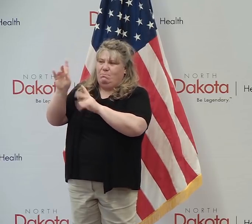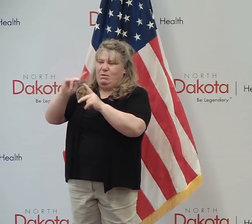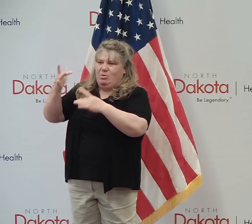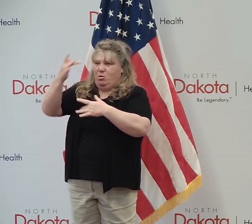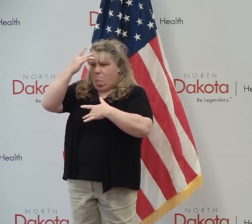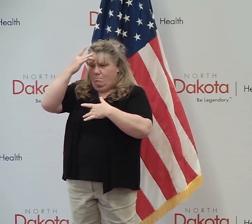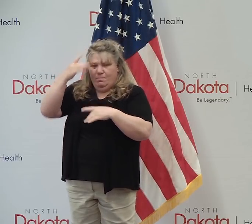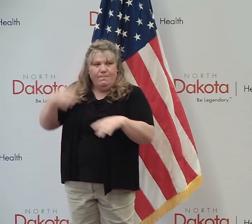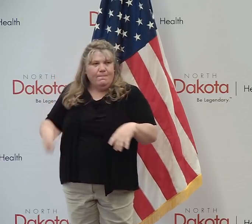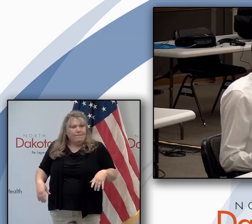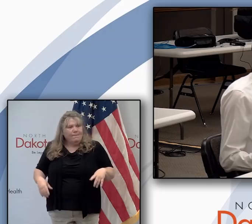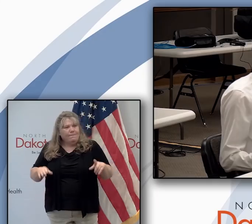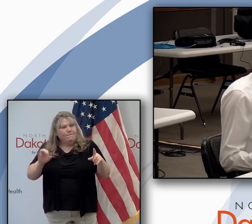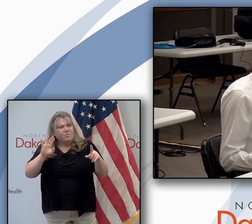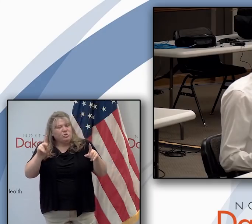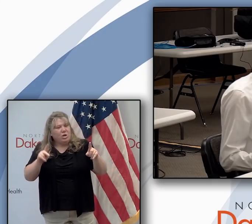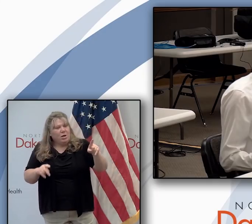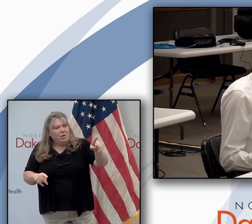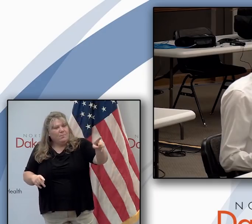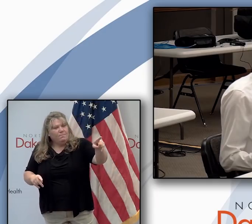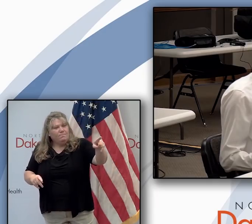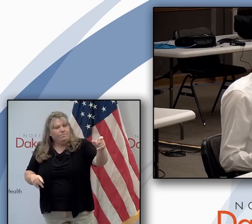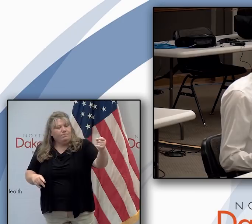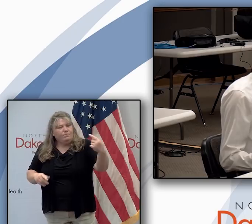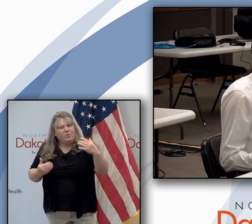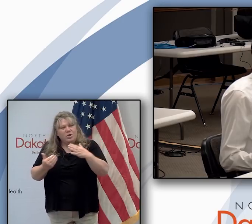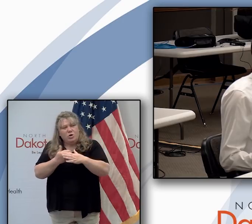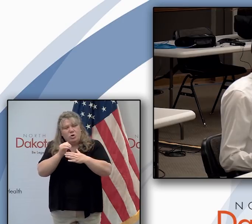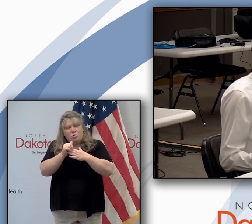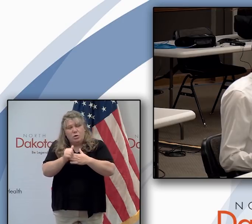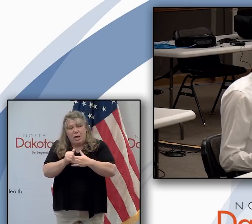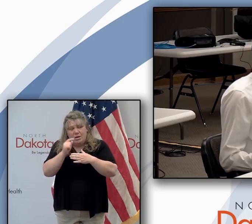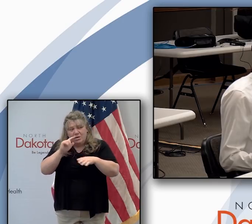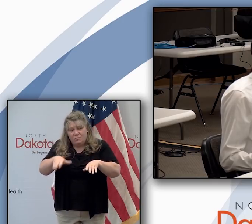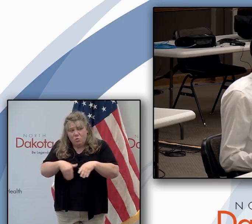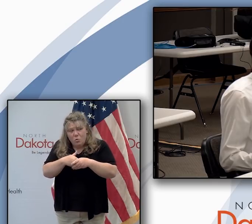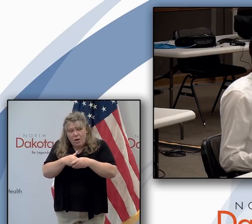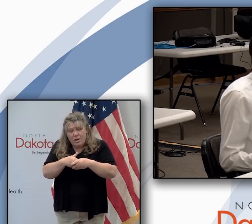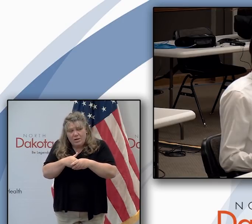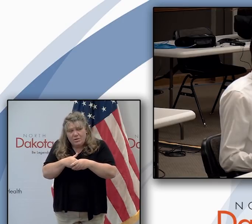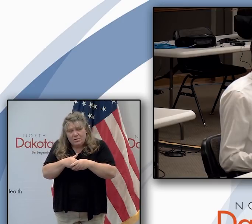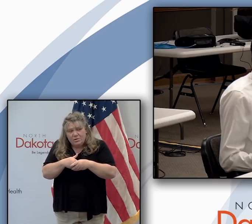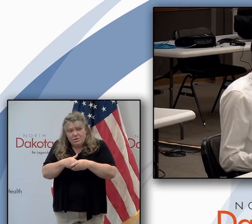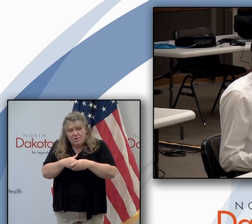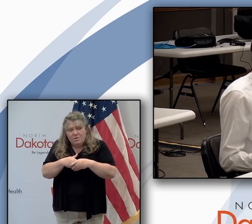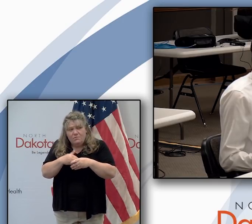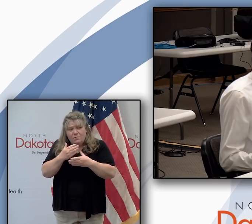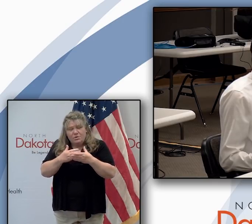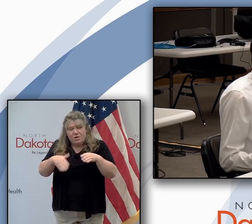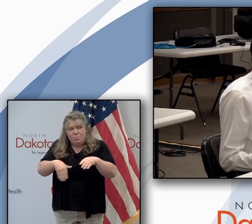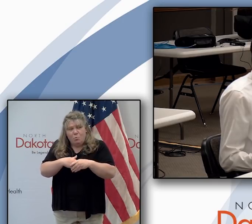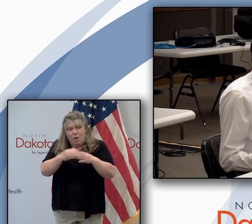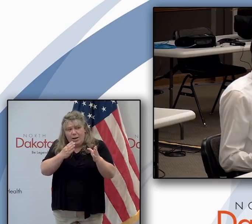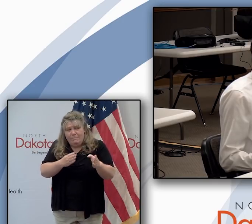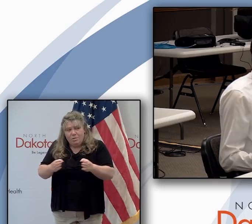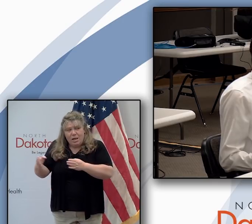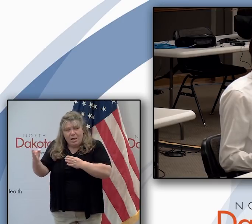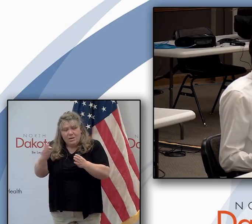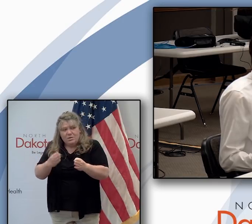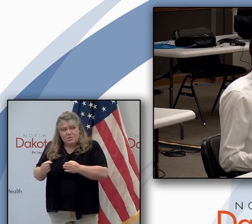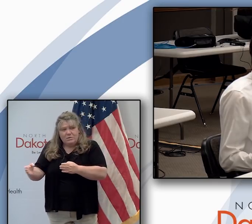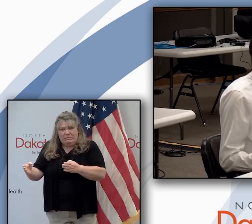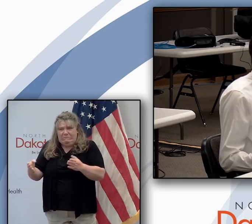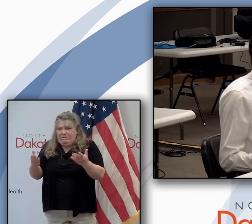Okay, back to you, Jack. Curious what your new guidance means for weddings, for couples whose wedding plans have been made uncertain, number